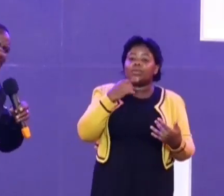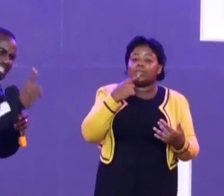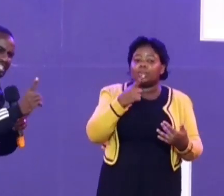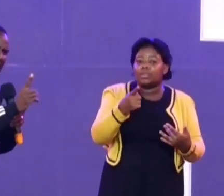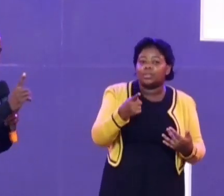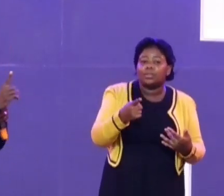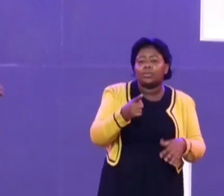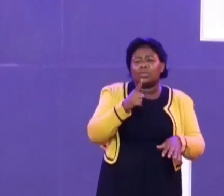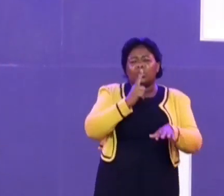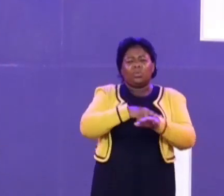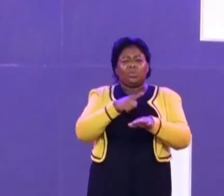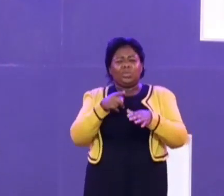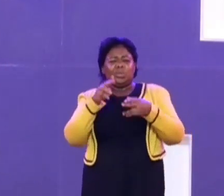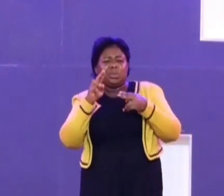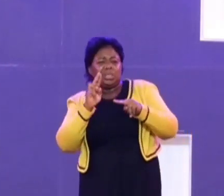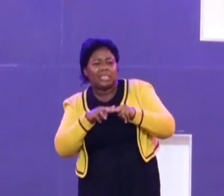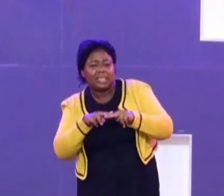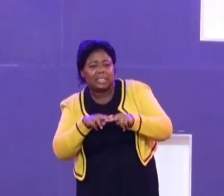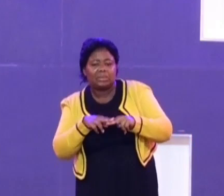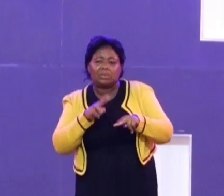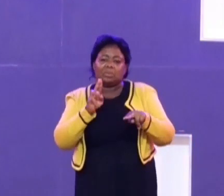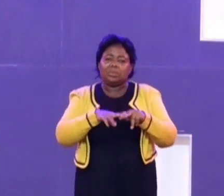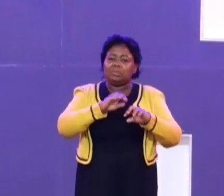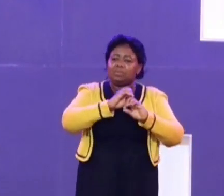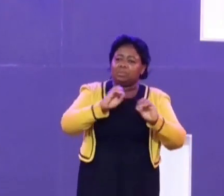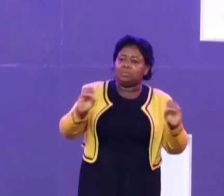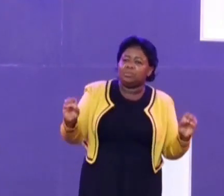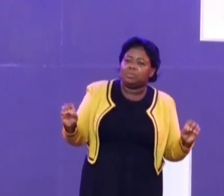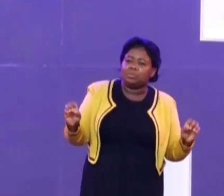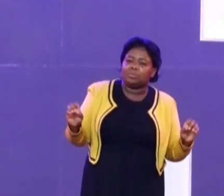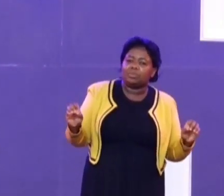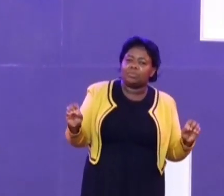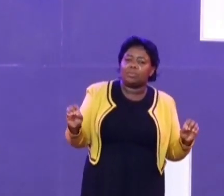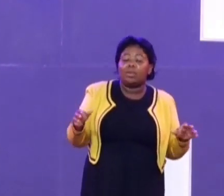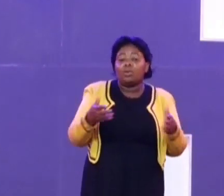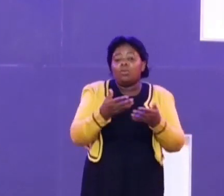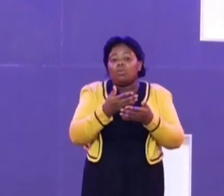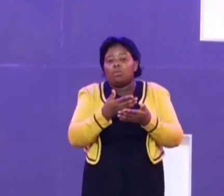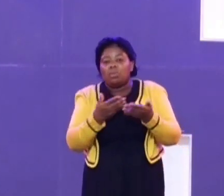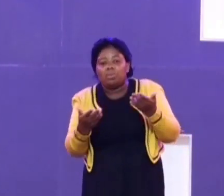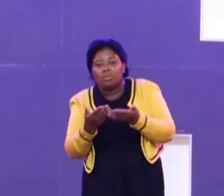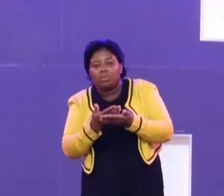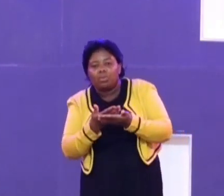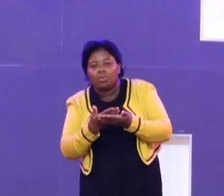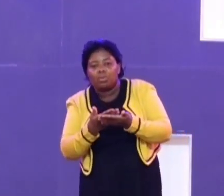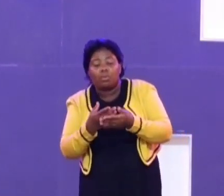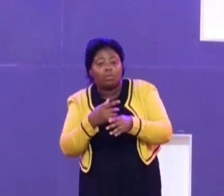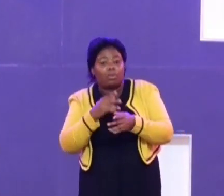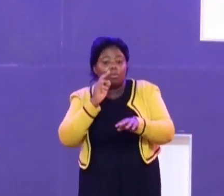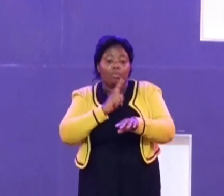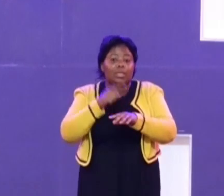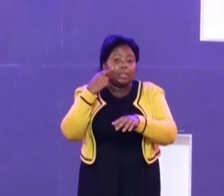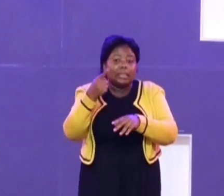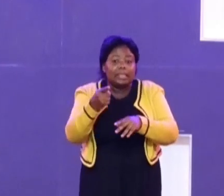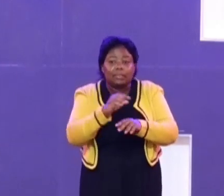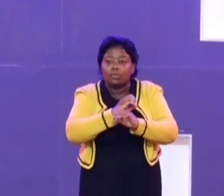you see it, whether you don't see it, whether you see it or not, obo chidaba. Kakati njenga loku